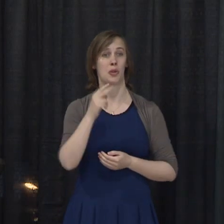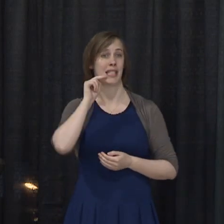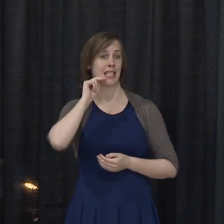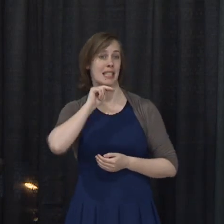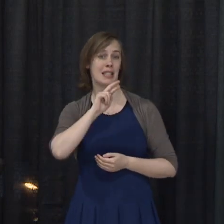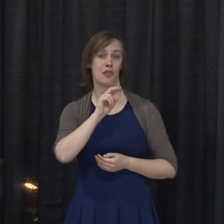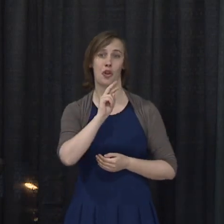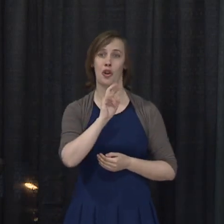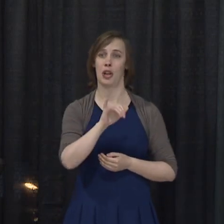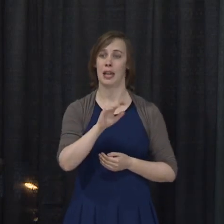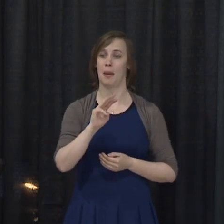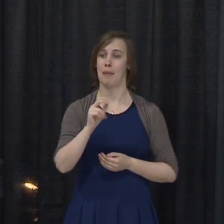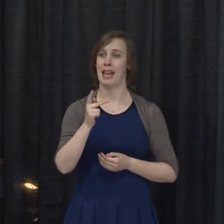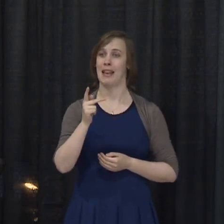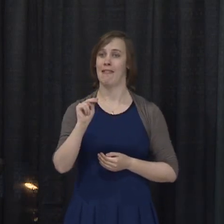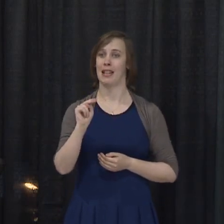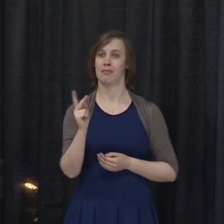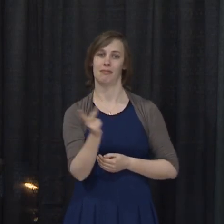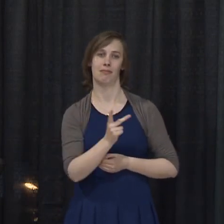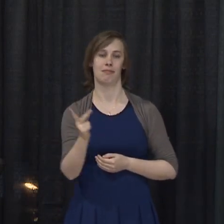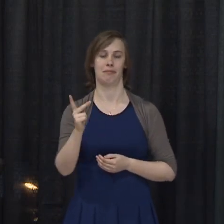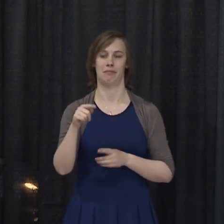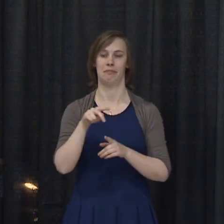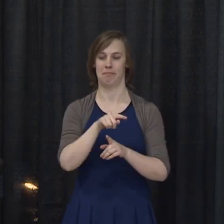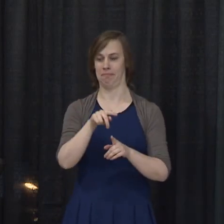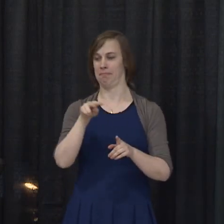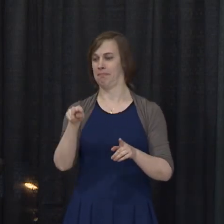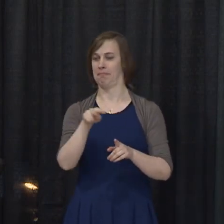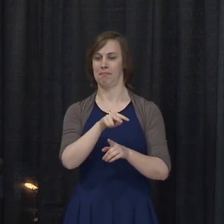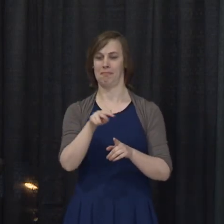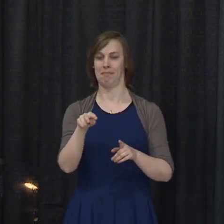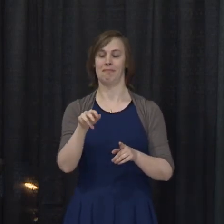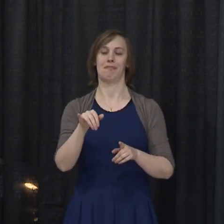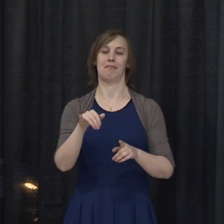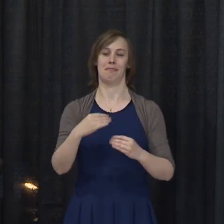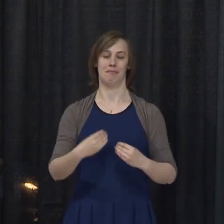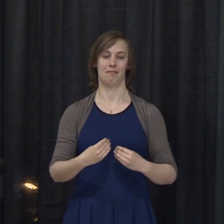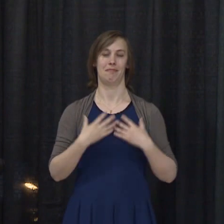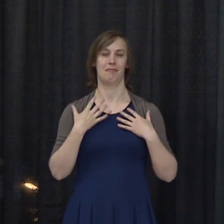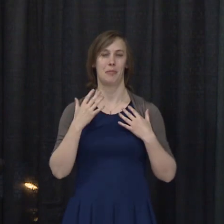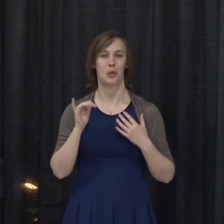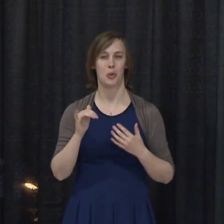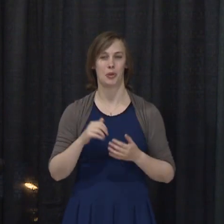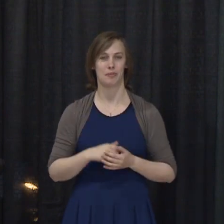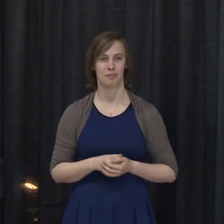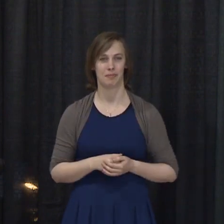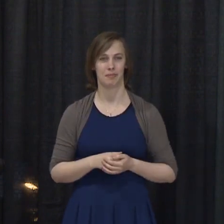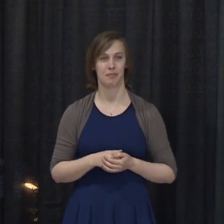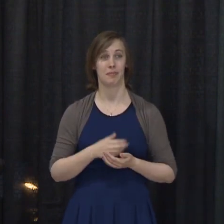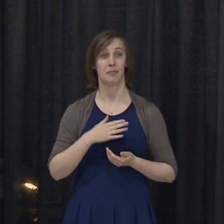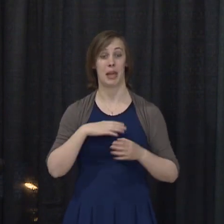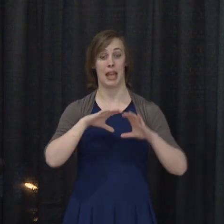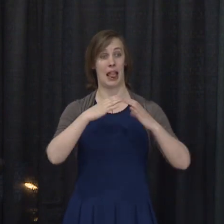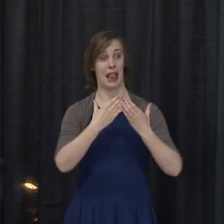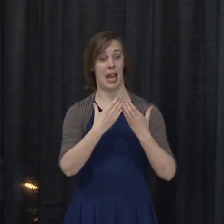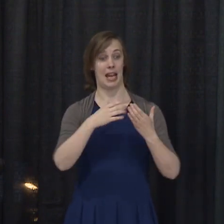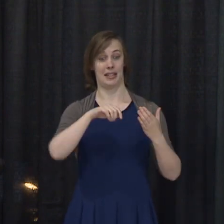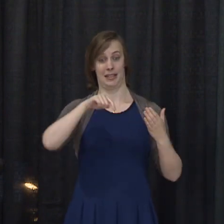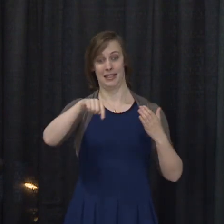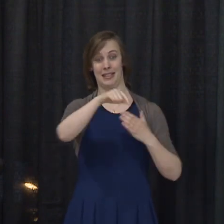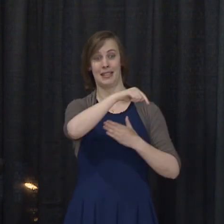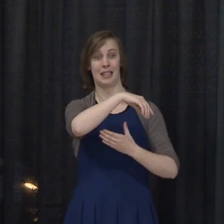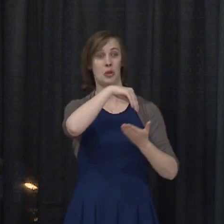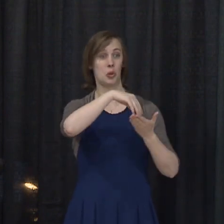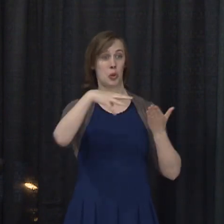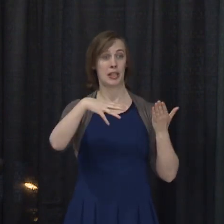is. As for Kingstec, my classmates were some of the smartest, silliest, most creative people I'll ever